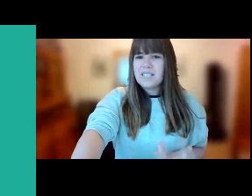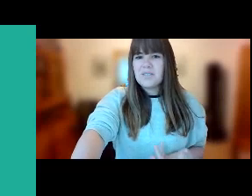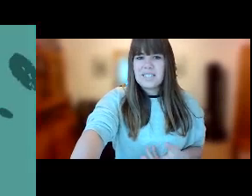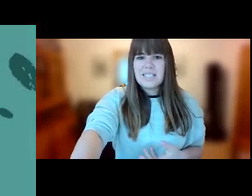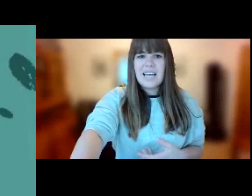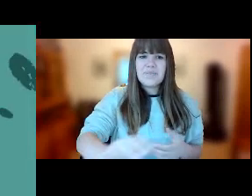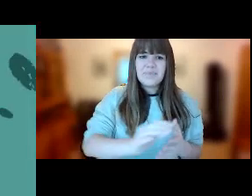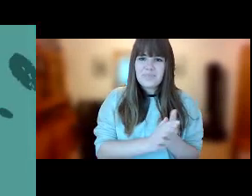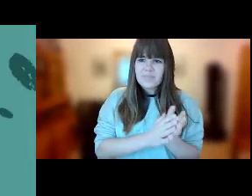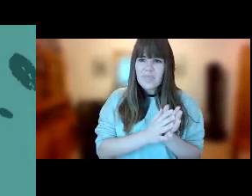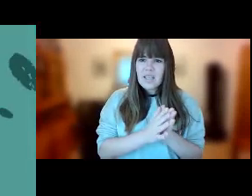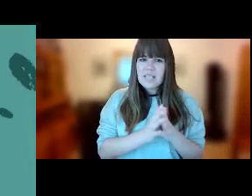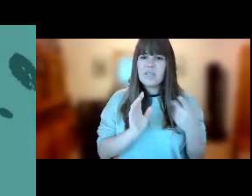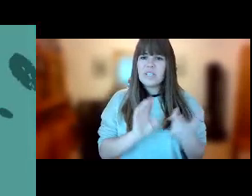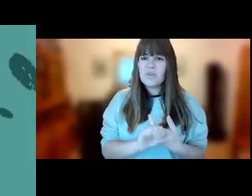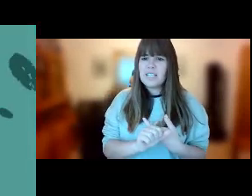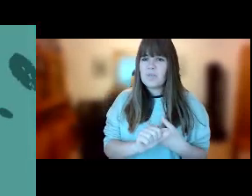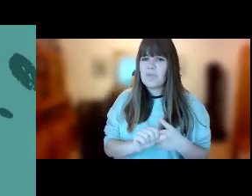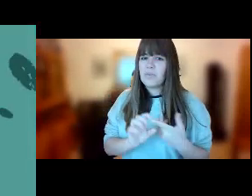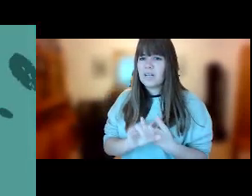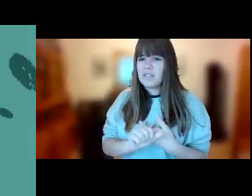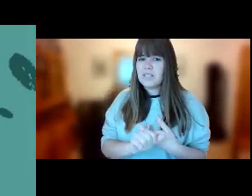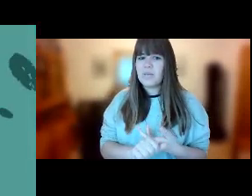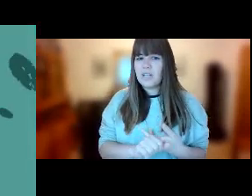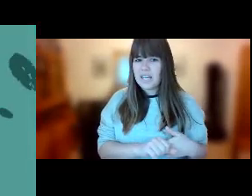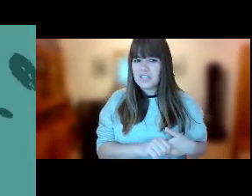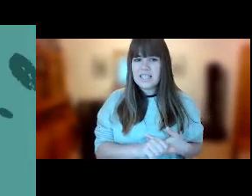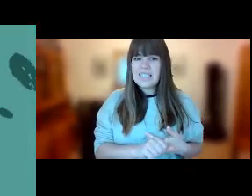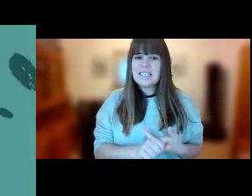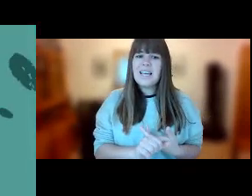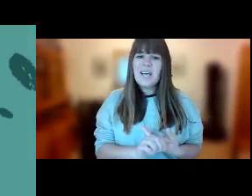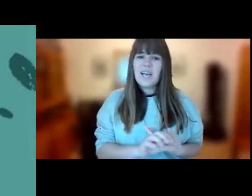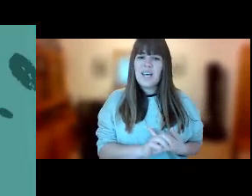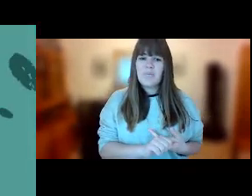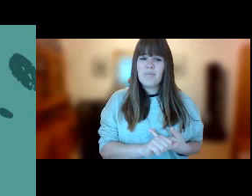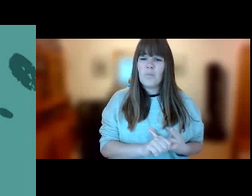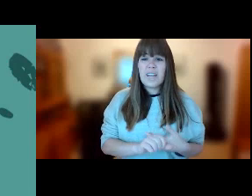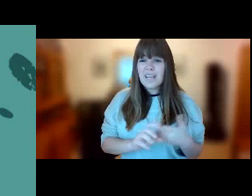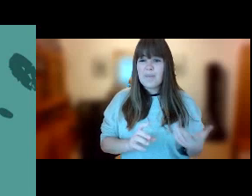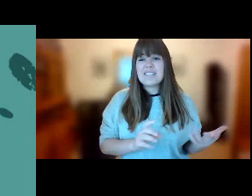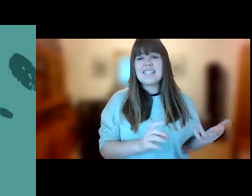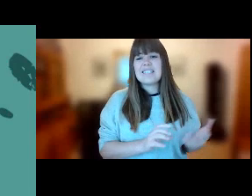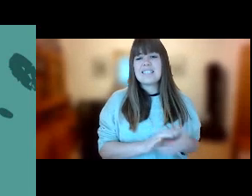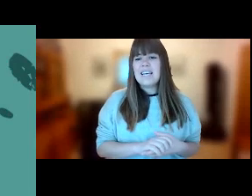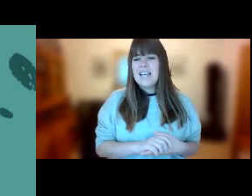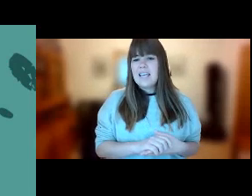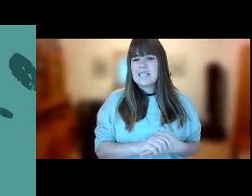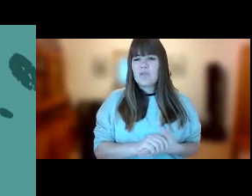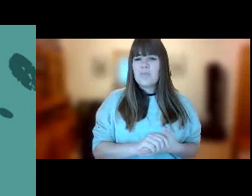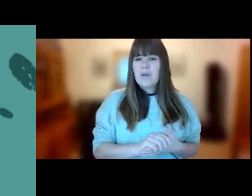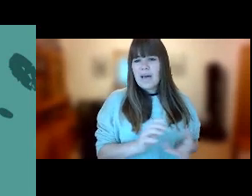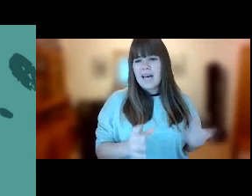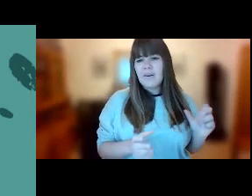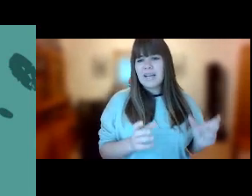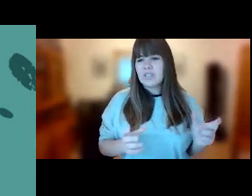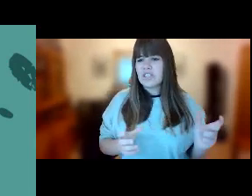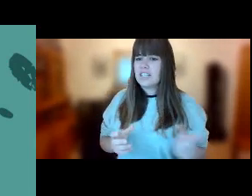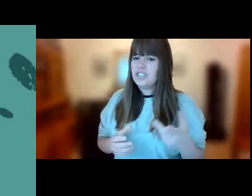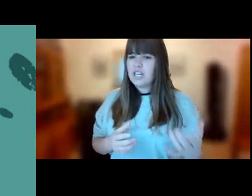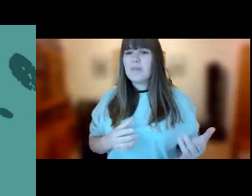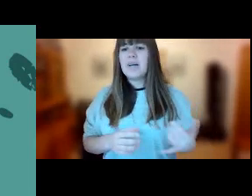about words and to understand. So we're going to talk a little bit about what inclusive communication is, why that matters, explore a bit about